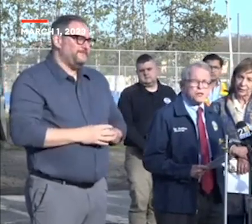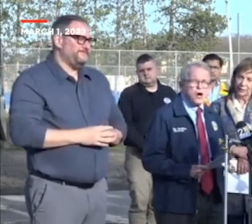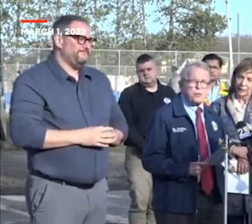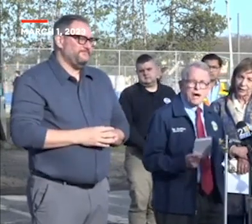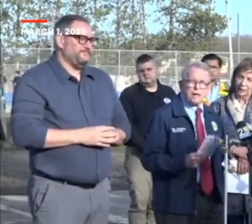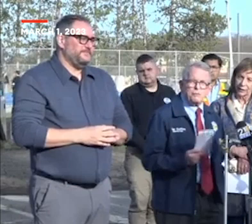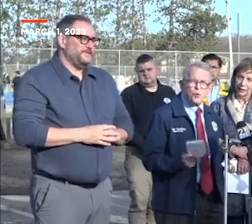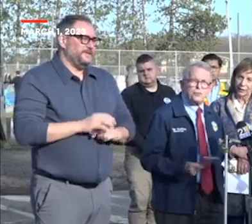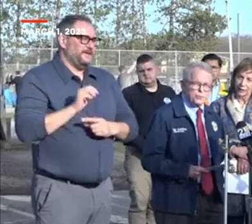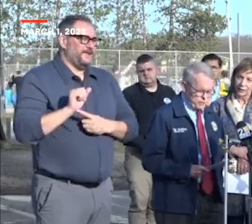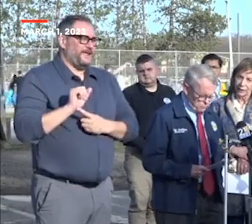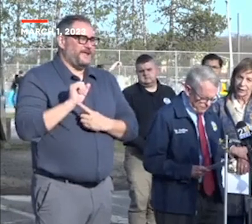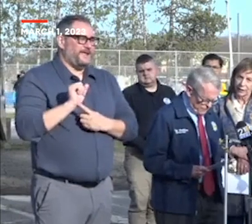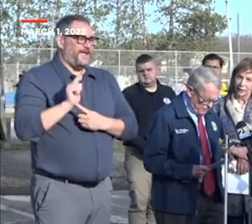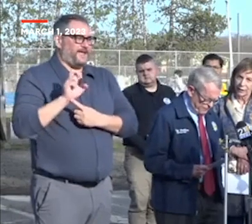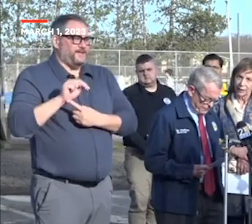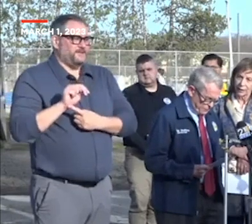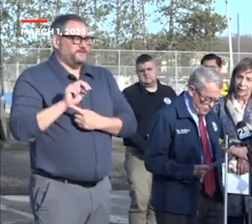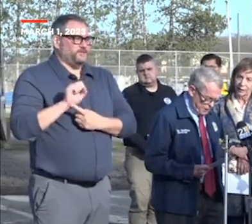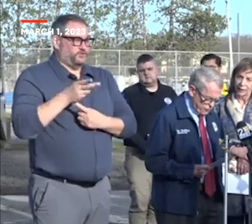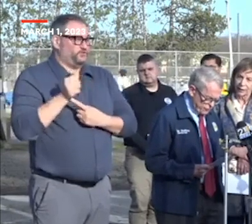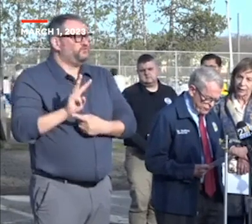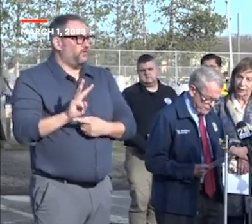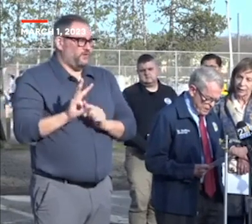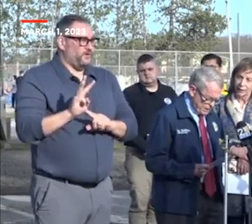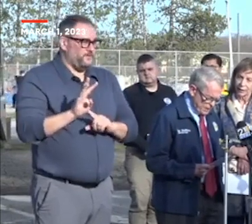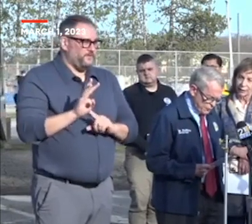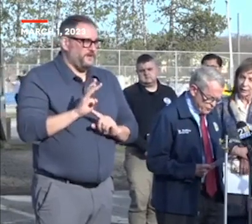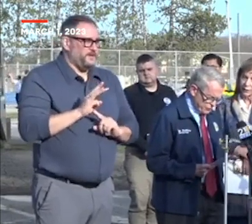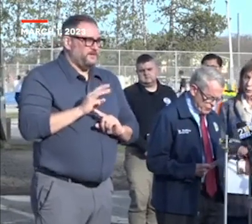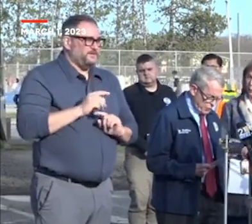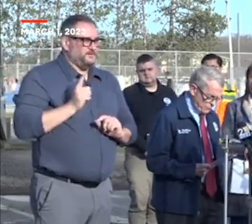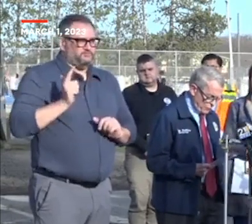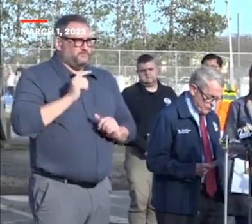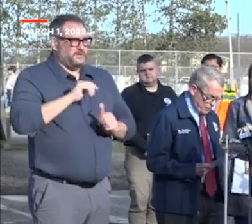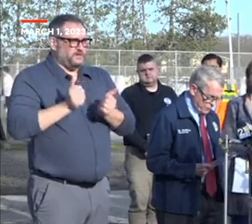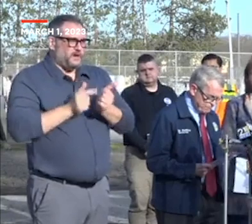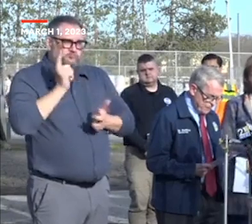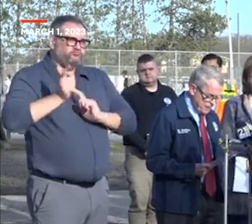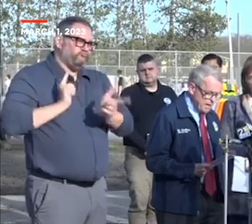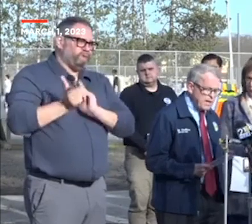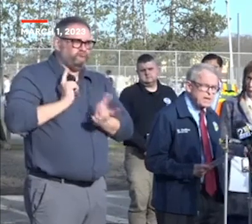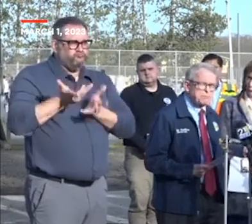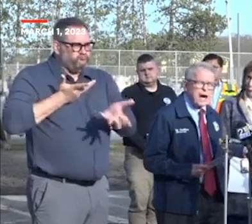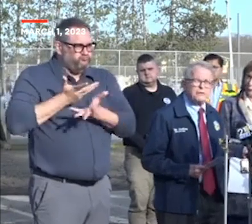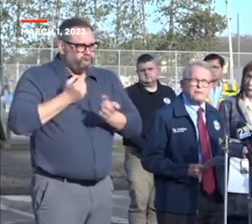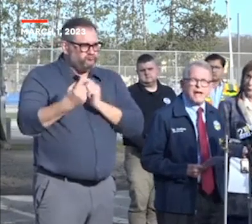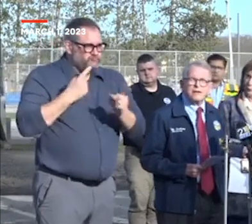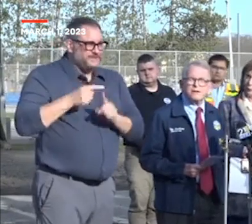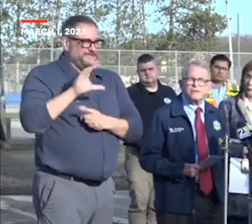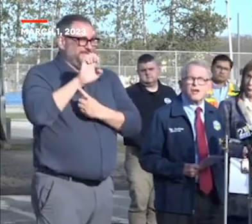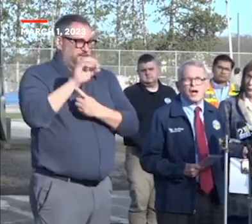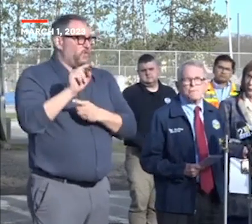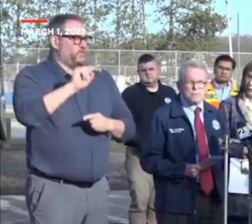Alan Shaw. We went back and forth with a number of communications, of course, the CEO of Norfolk Southern, about